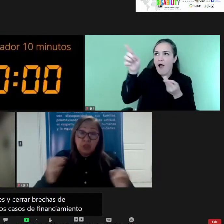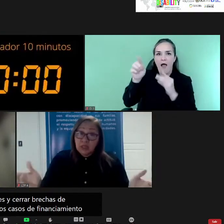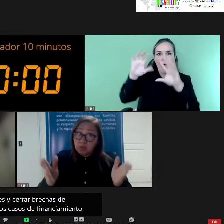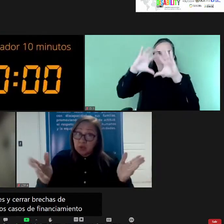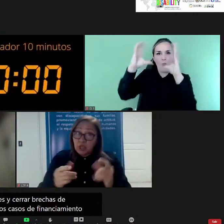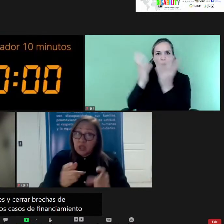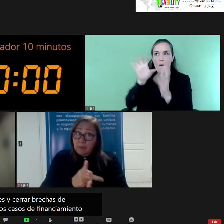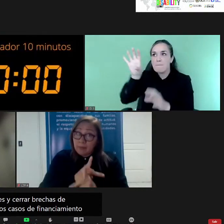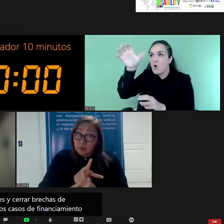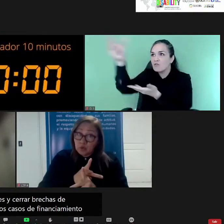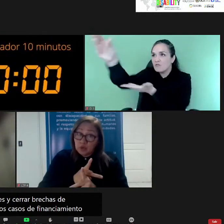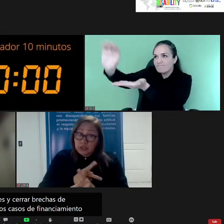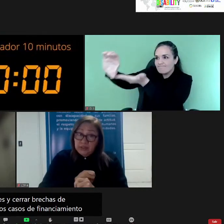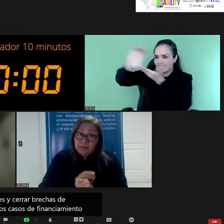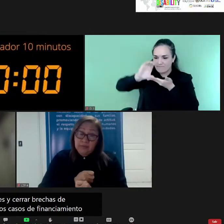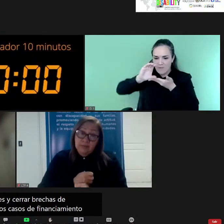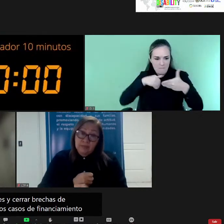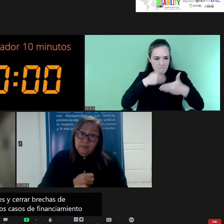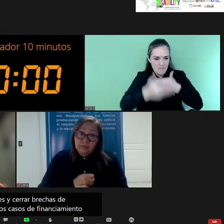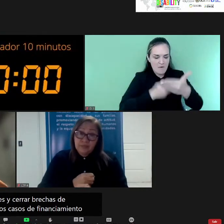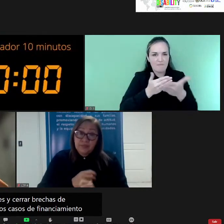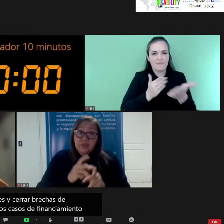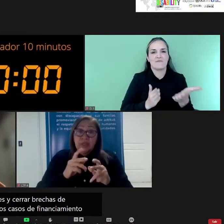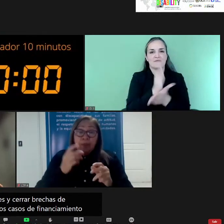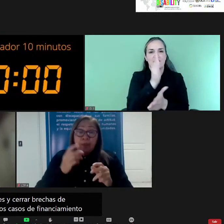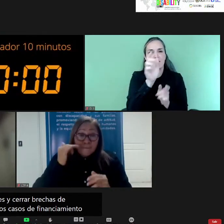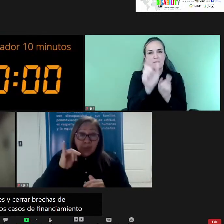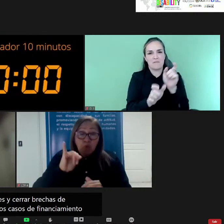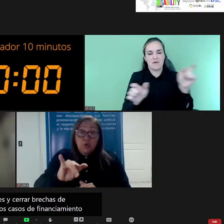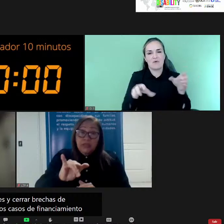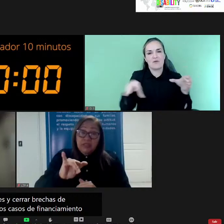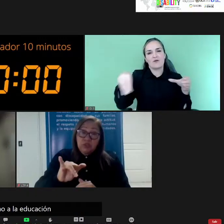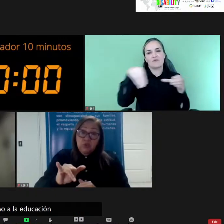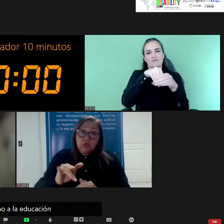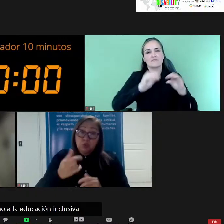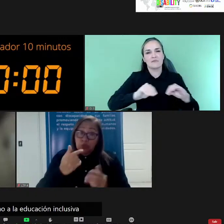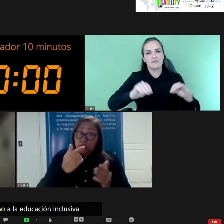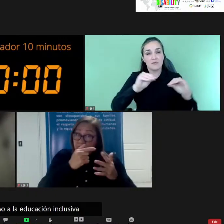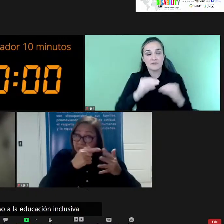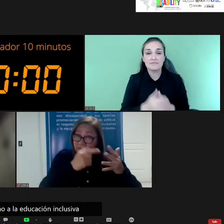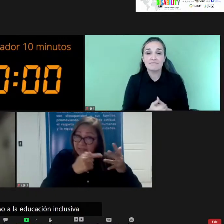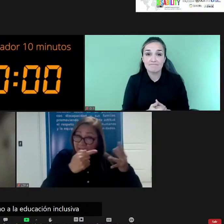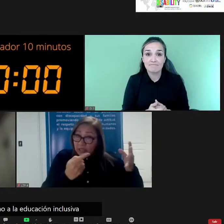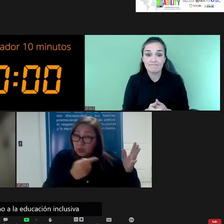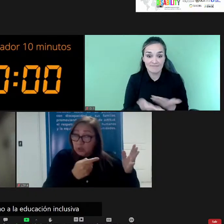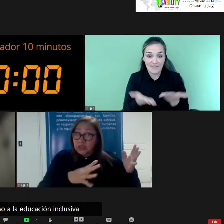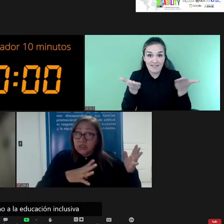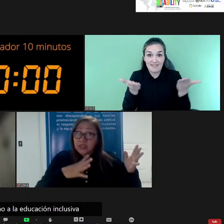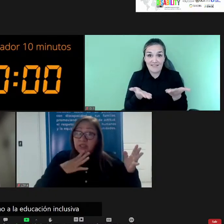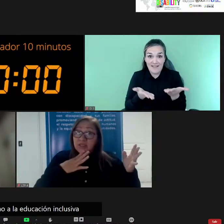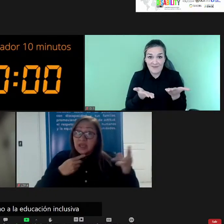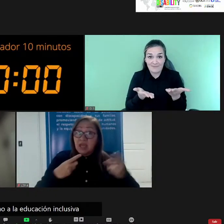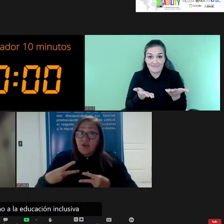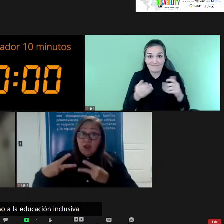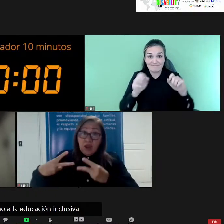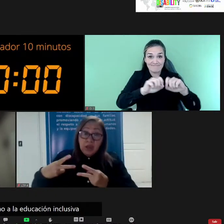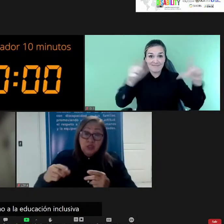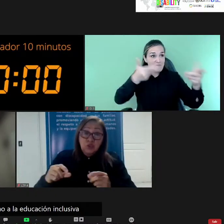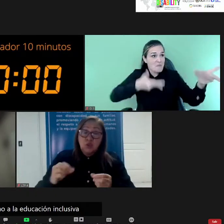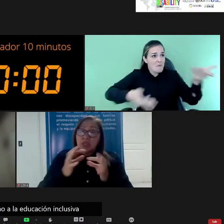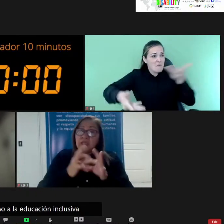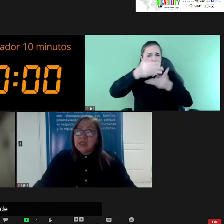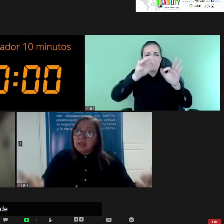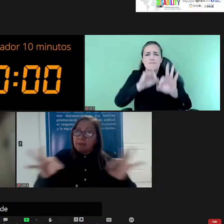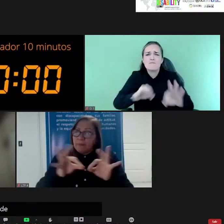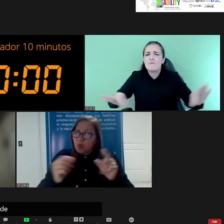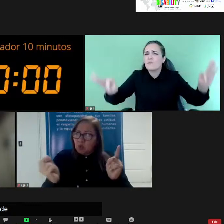there are to promote the right and inclusive rights so that is why this exchanges such